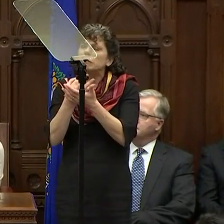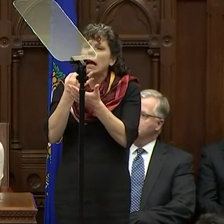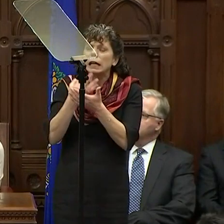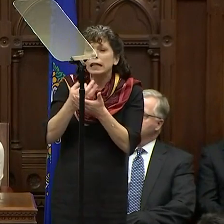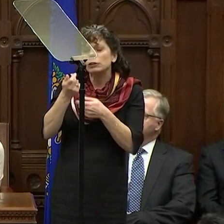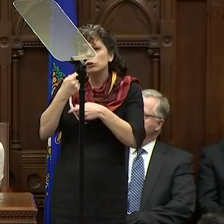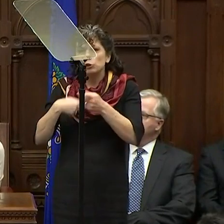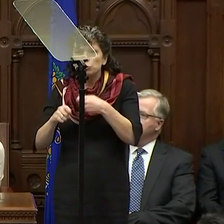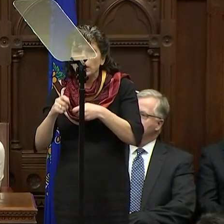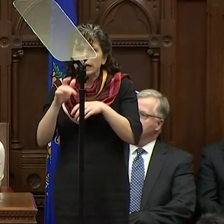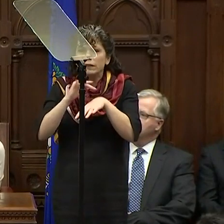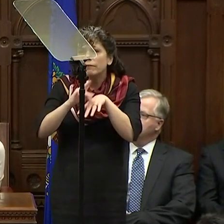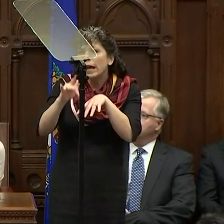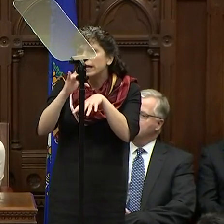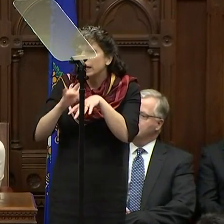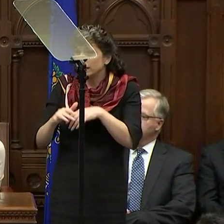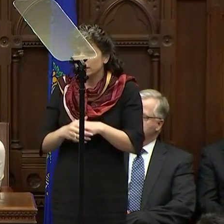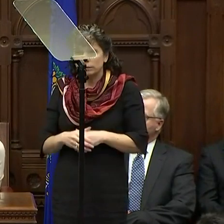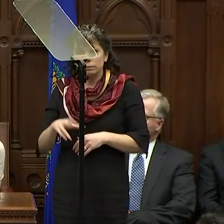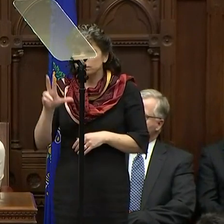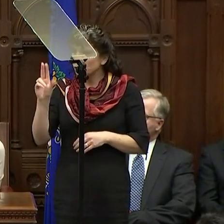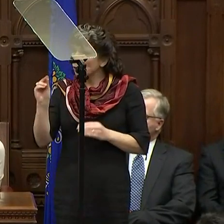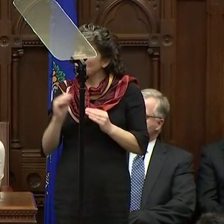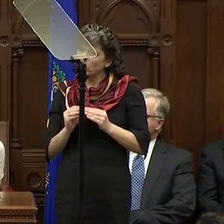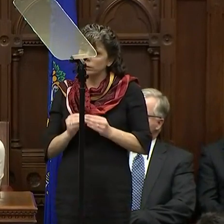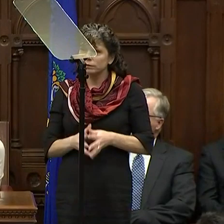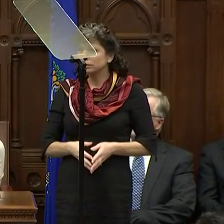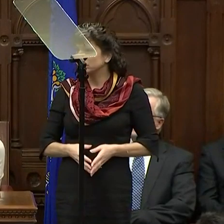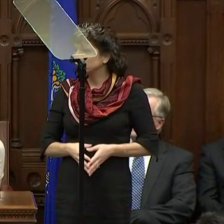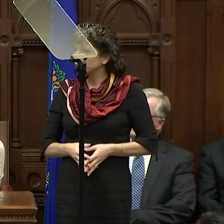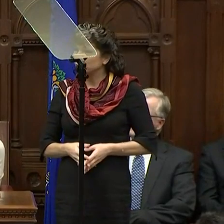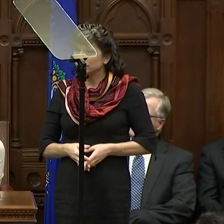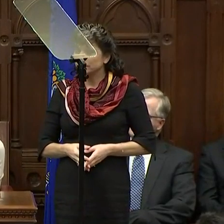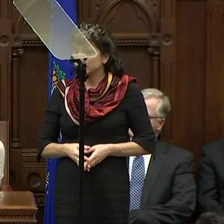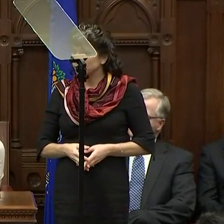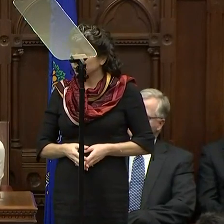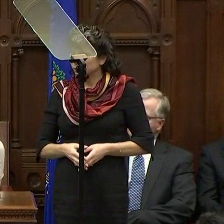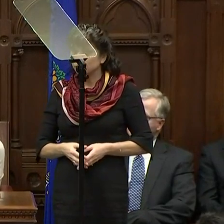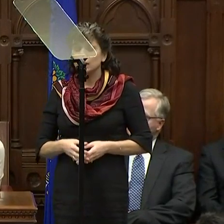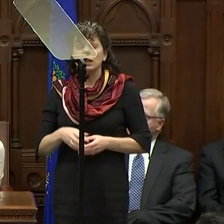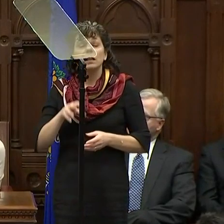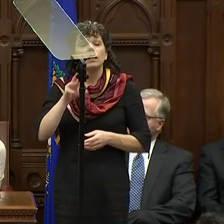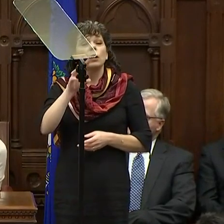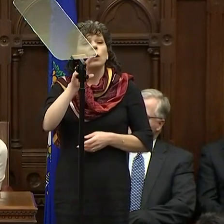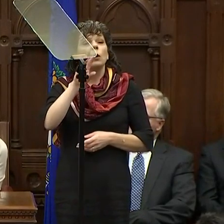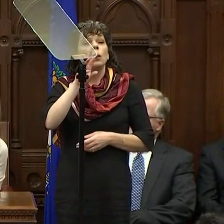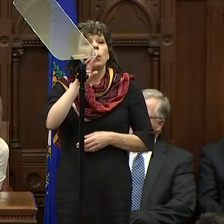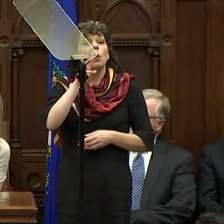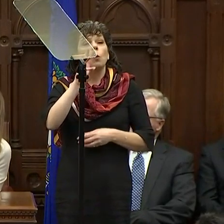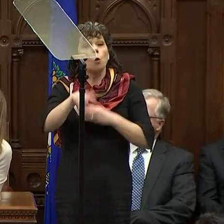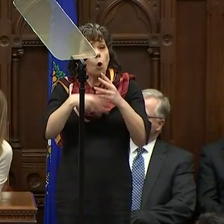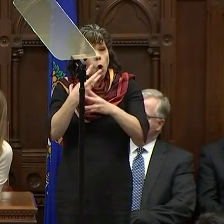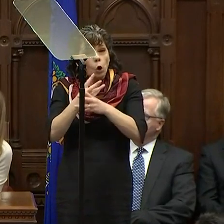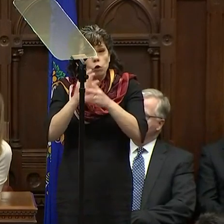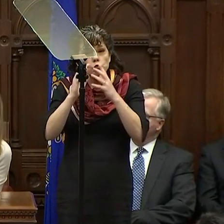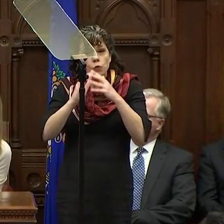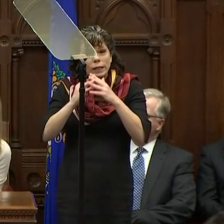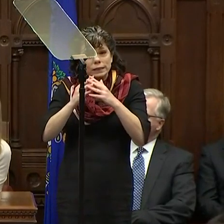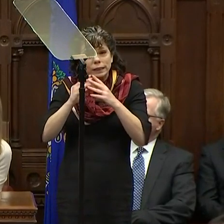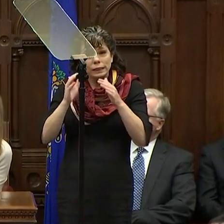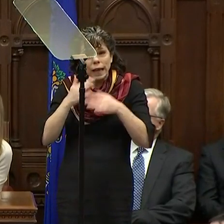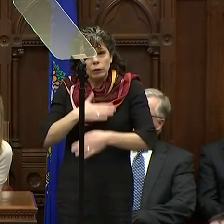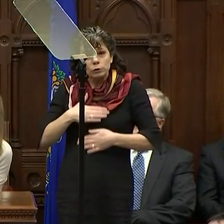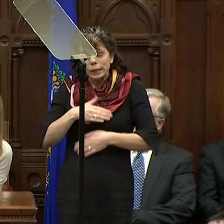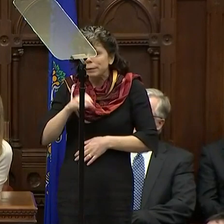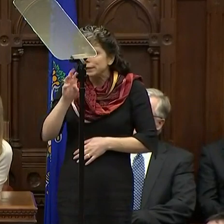is now sitting vacant. No longer. World Wrestling Entertainment has taken over that trading floor and will turn it